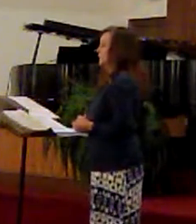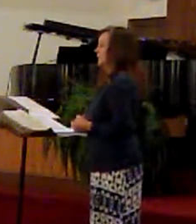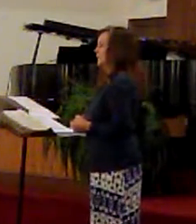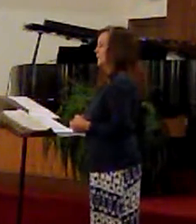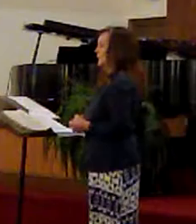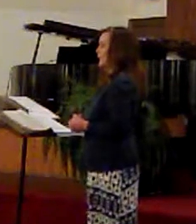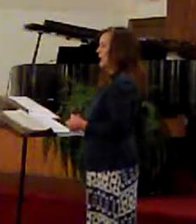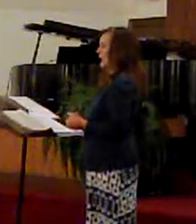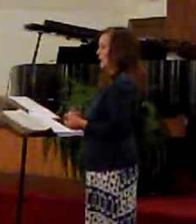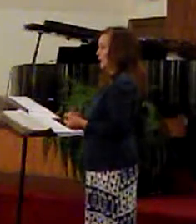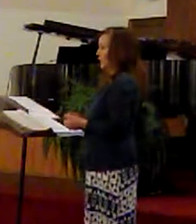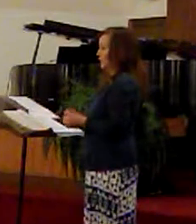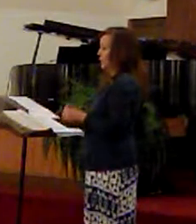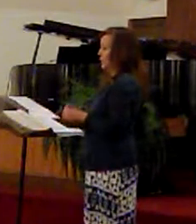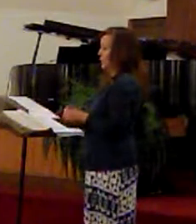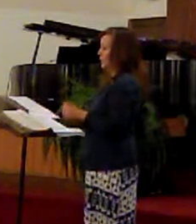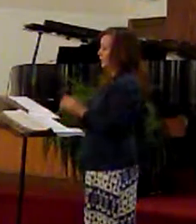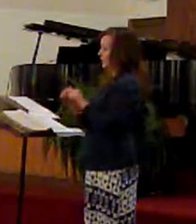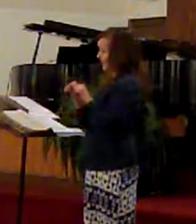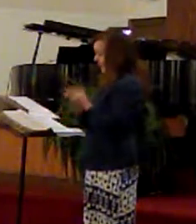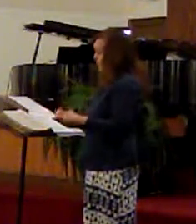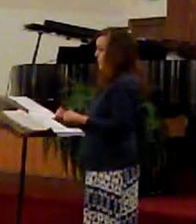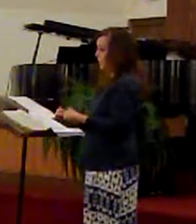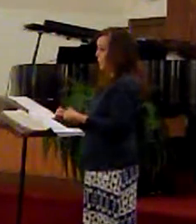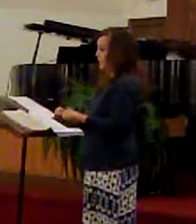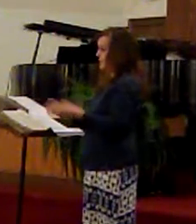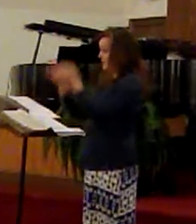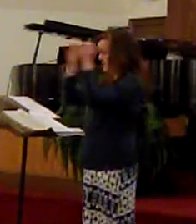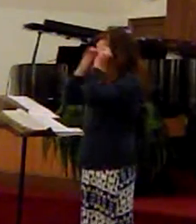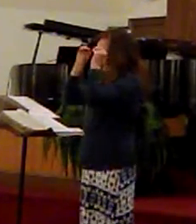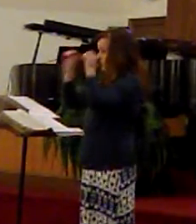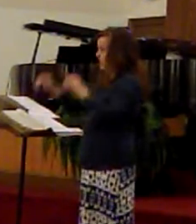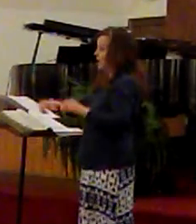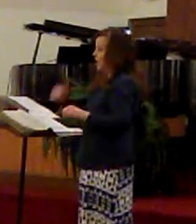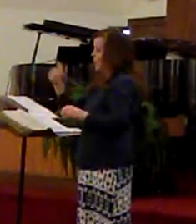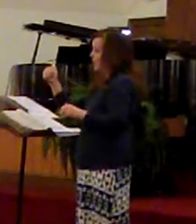and you were able to take that and help somebody else with it.